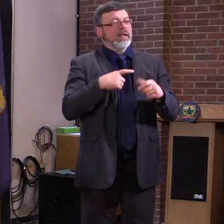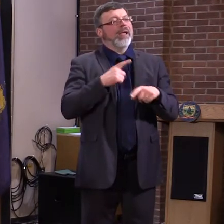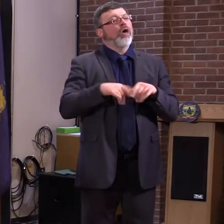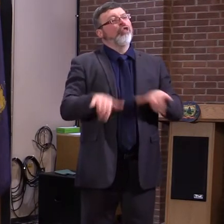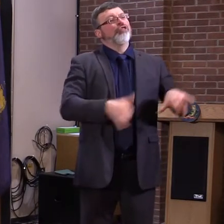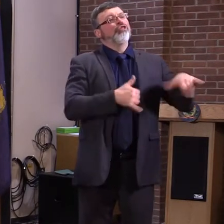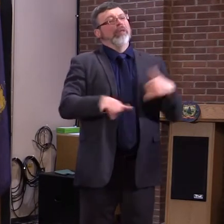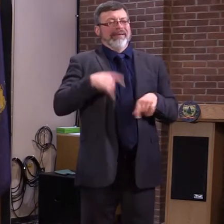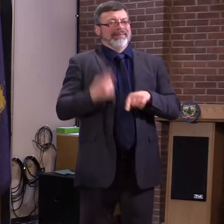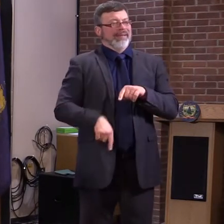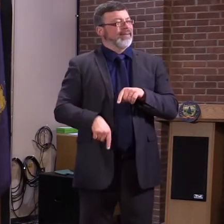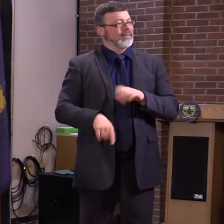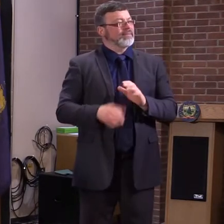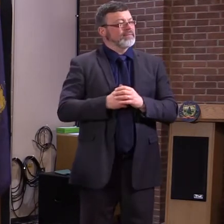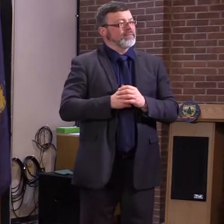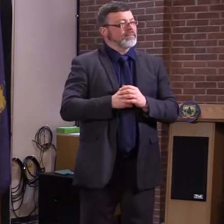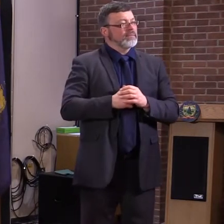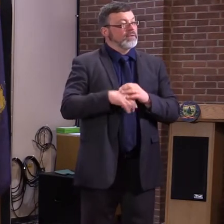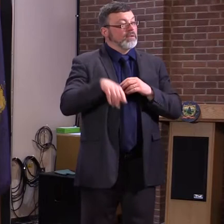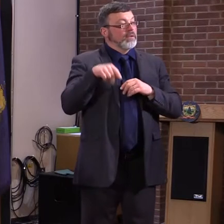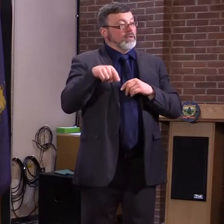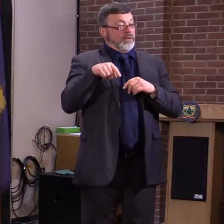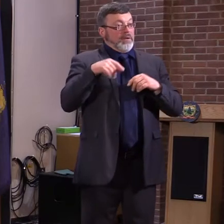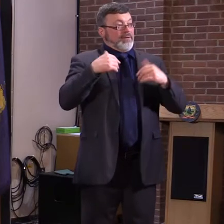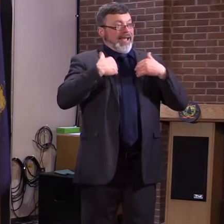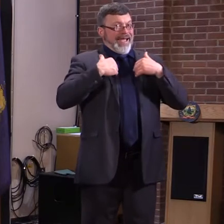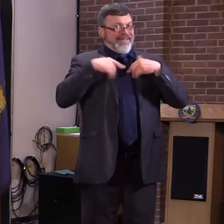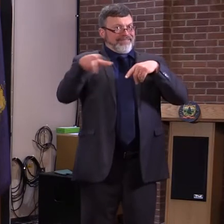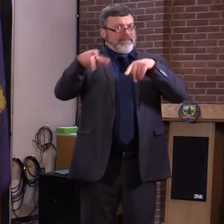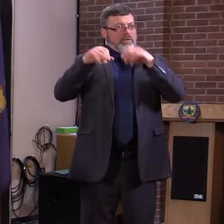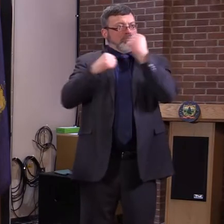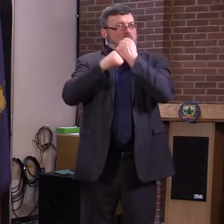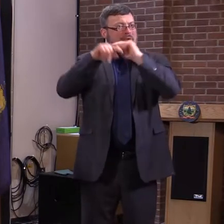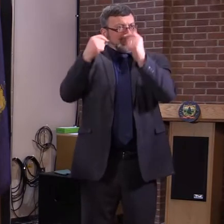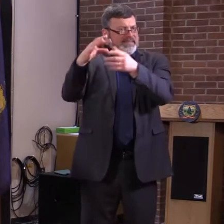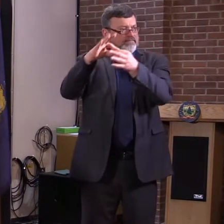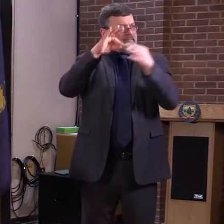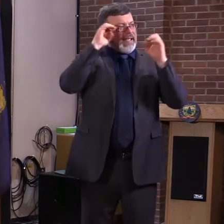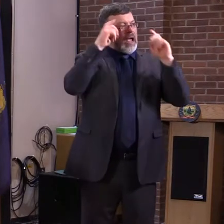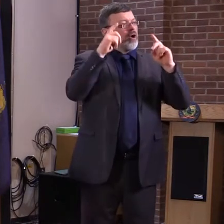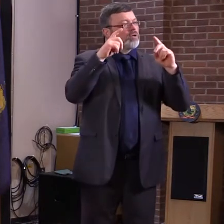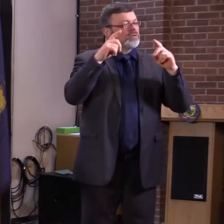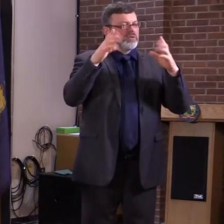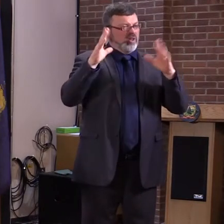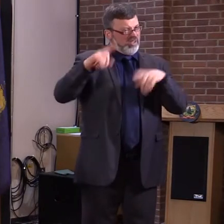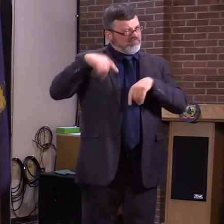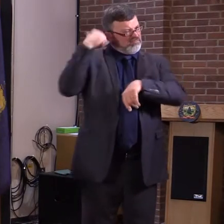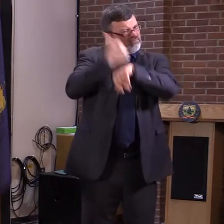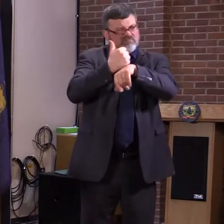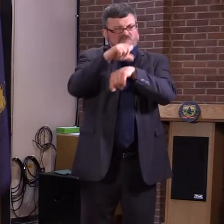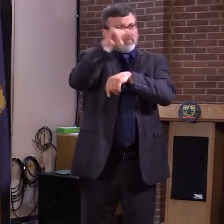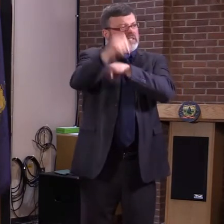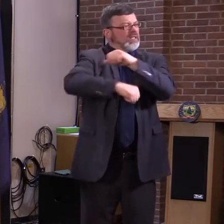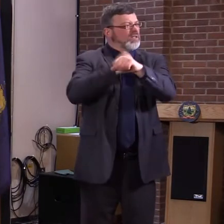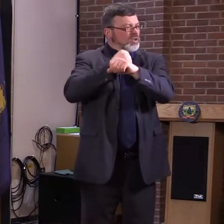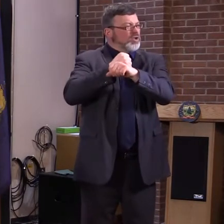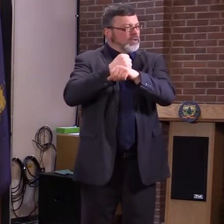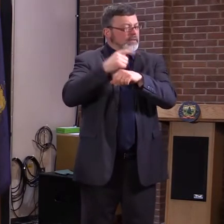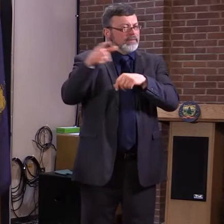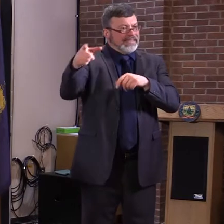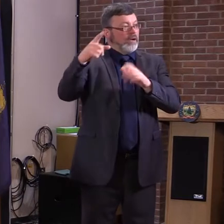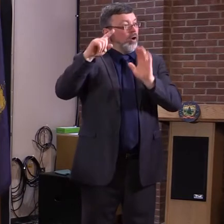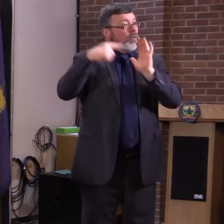called educational support teams that go back over 20 years or so that were originally designed to assess academic needs for students in